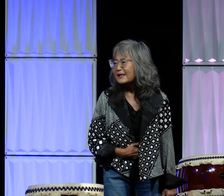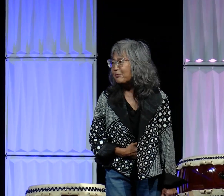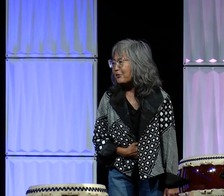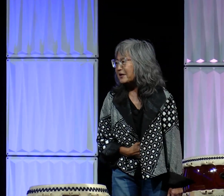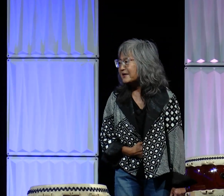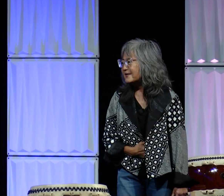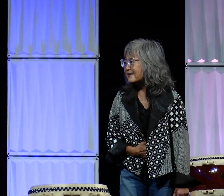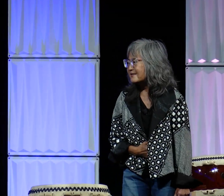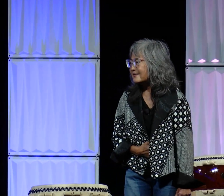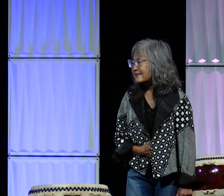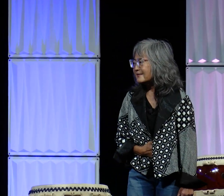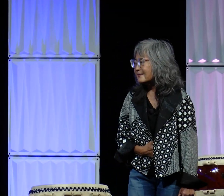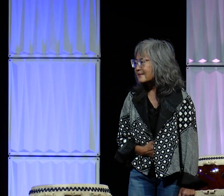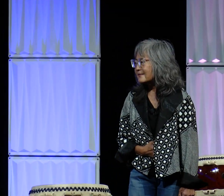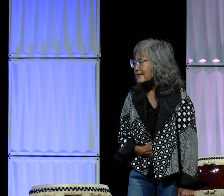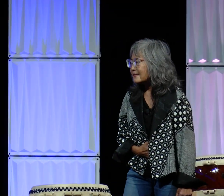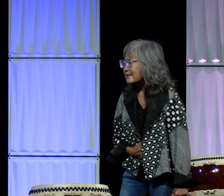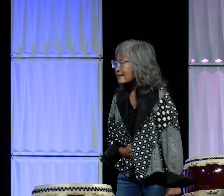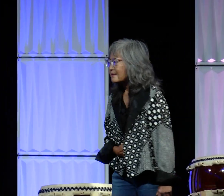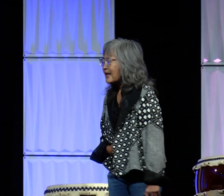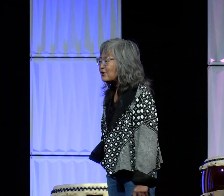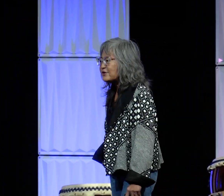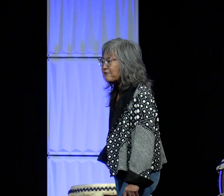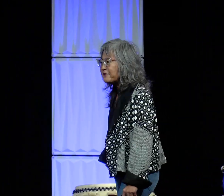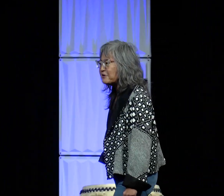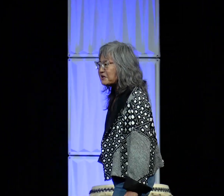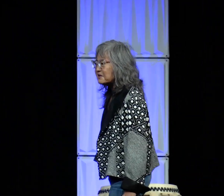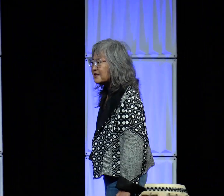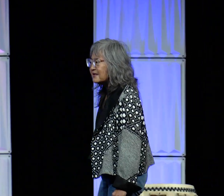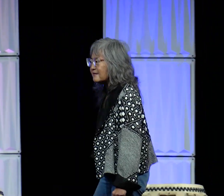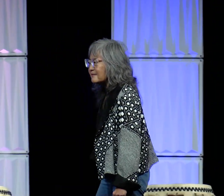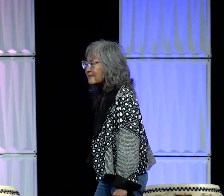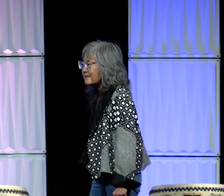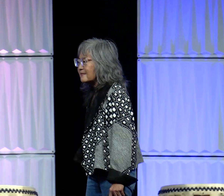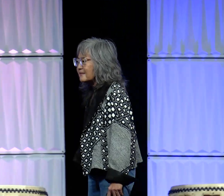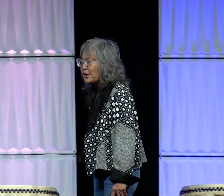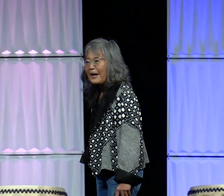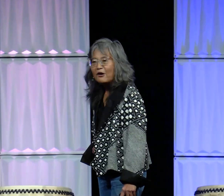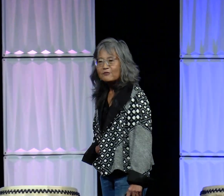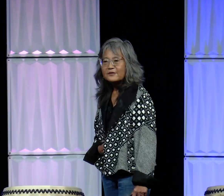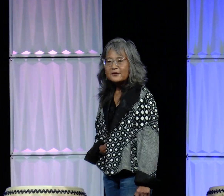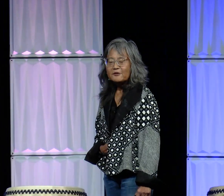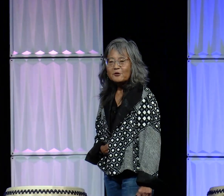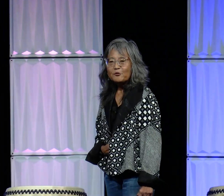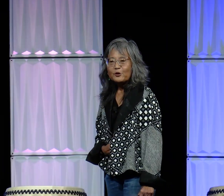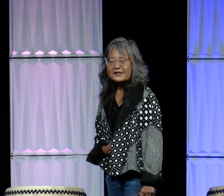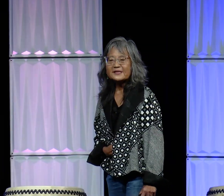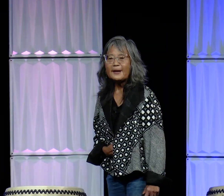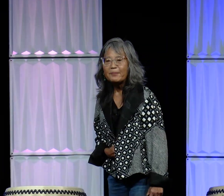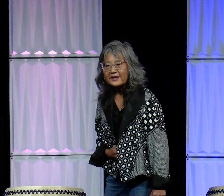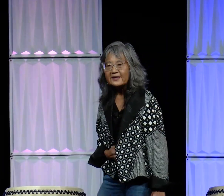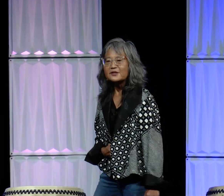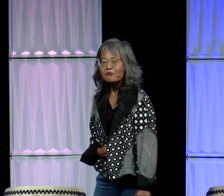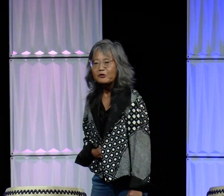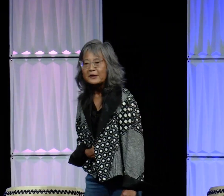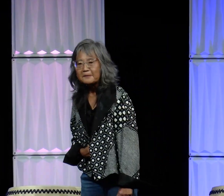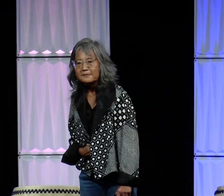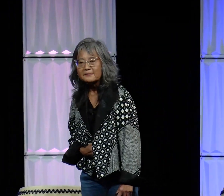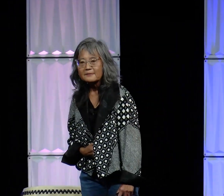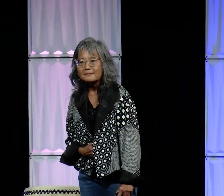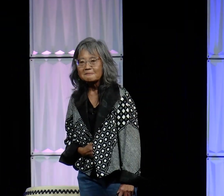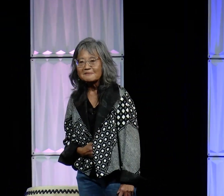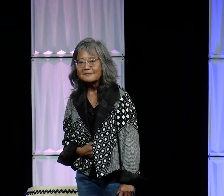truly liberated. I used to feel guilty about stepping into freedom.